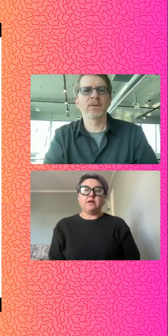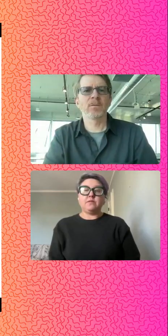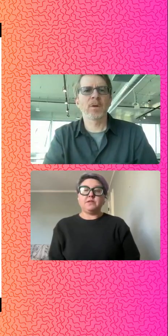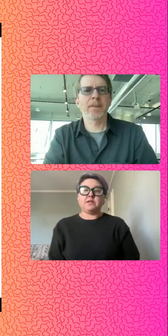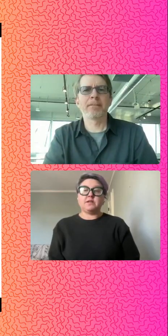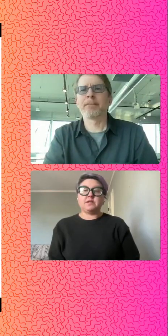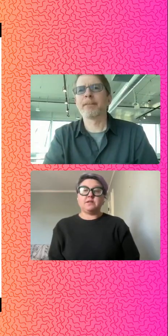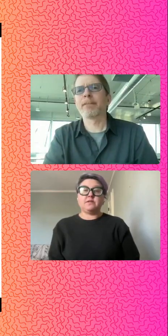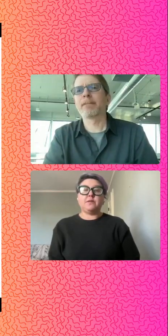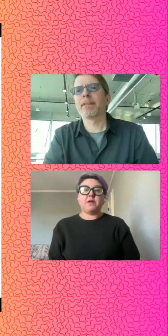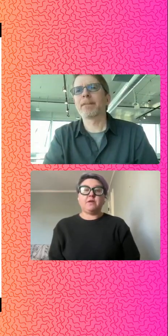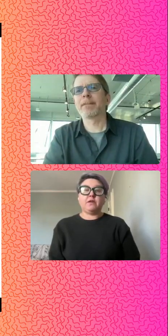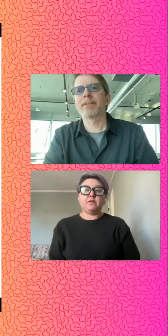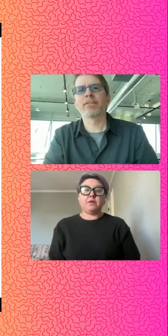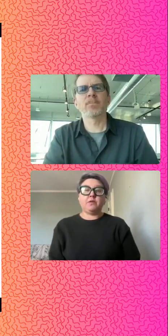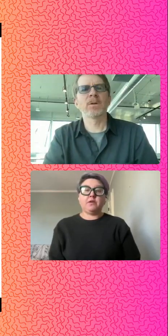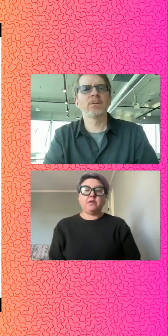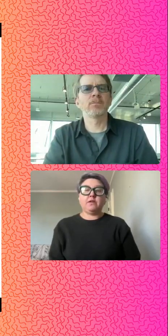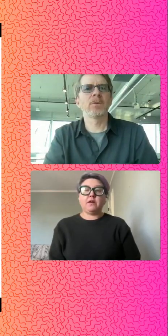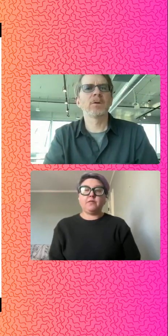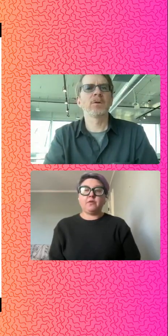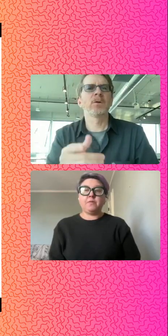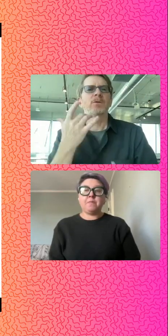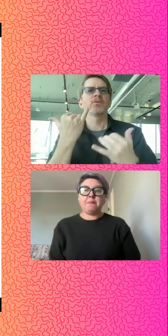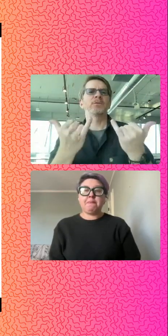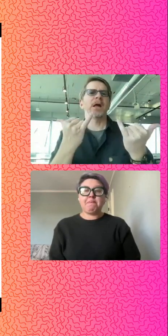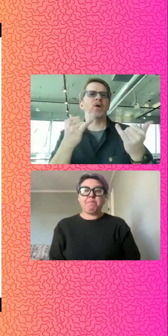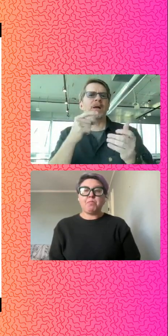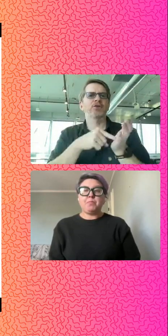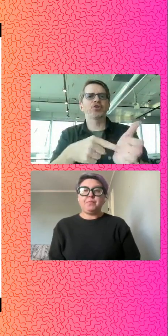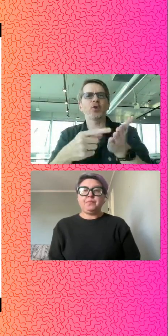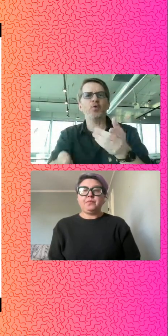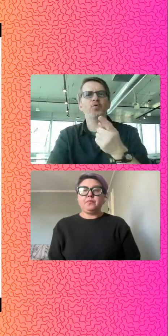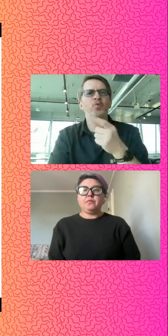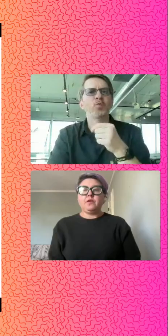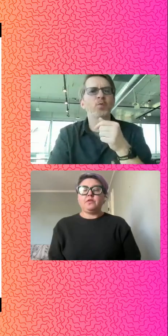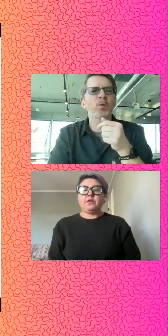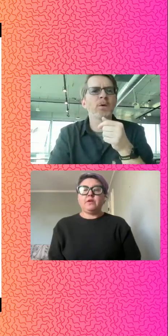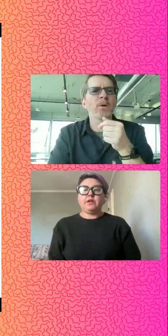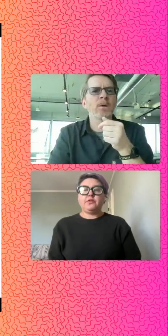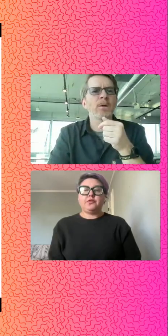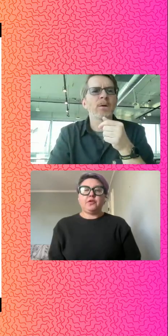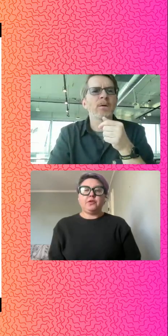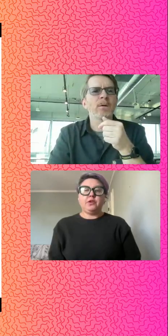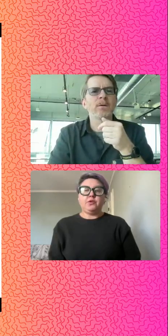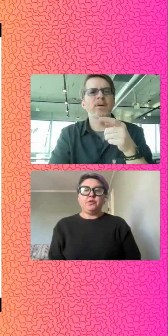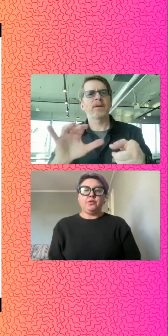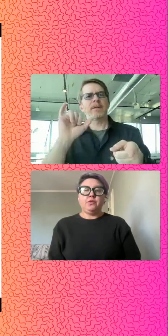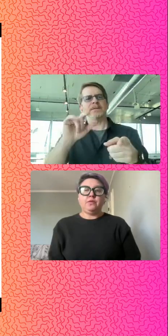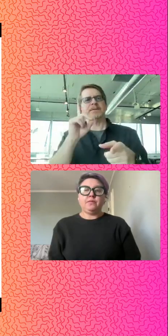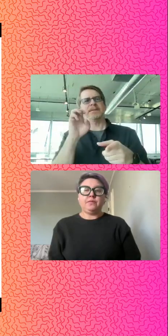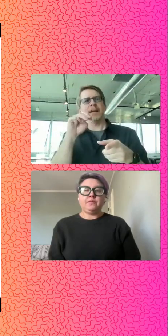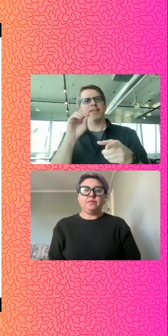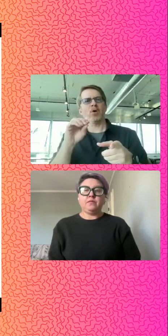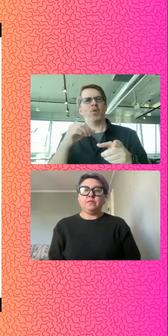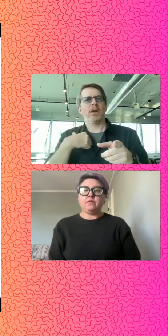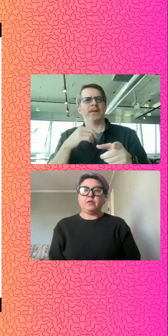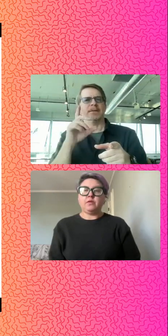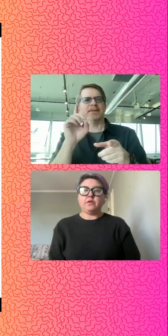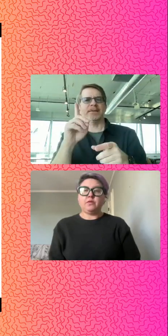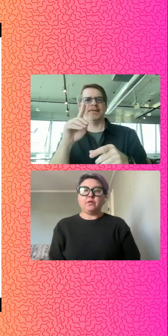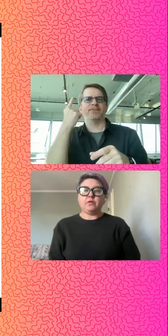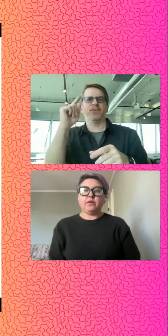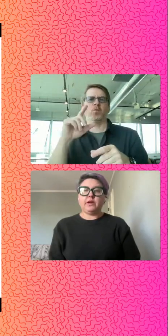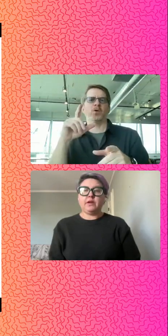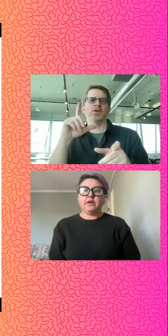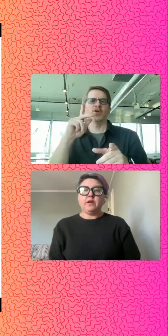the successes from that has been really helpful. So now I can show you,